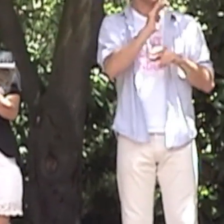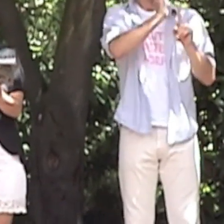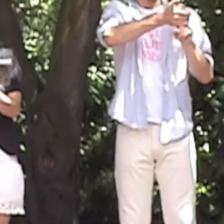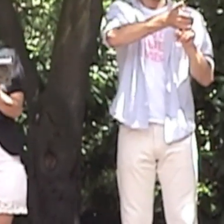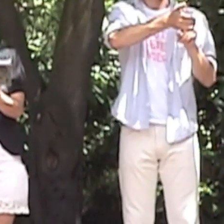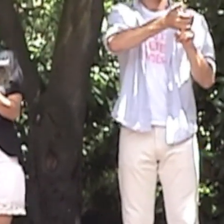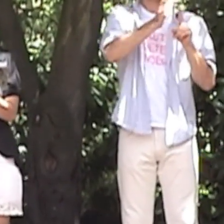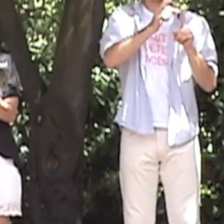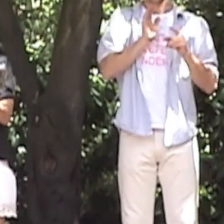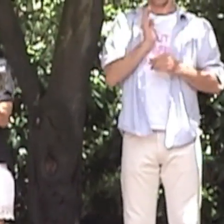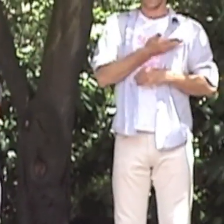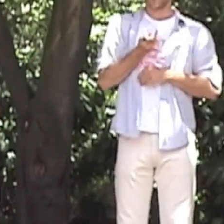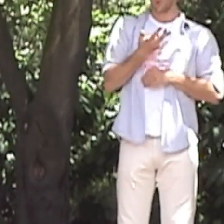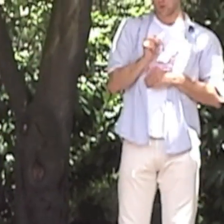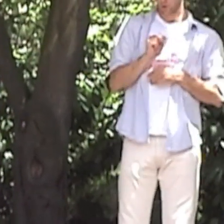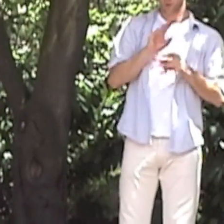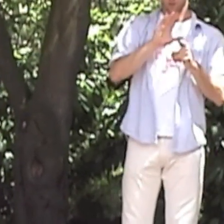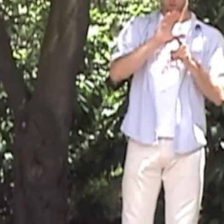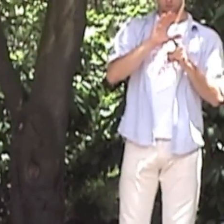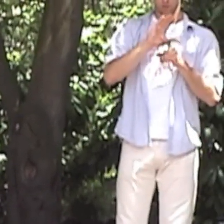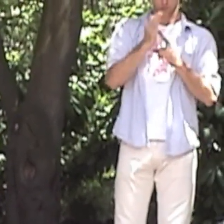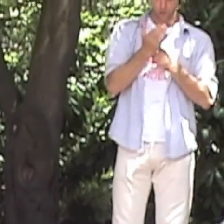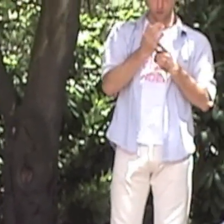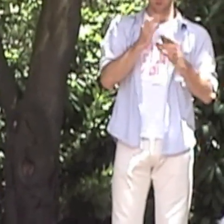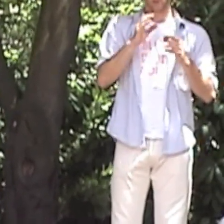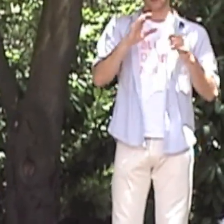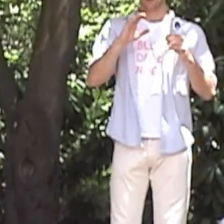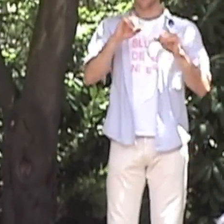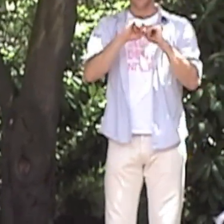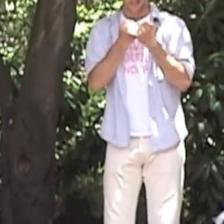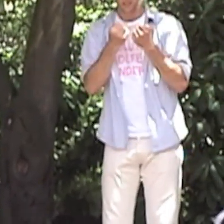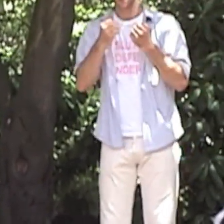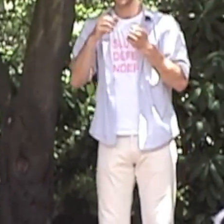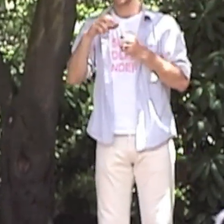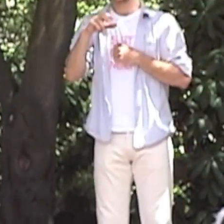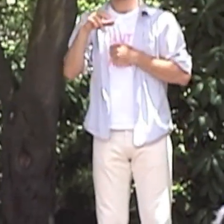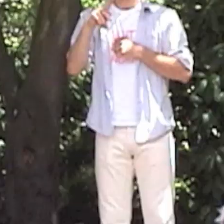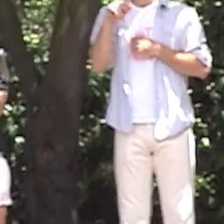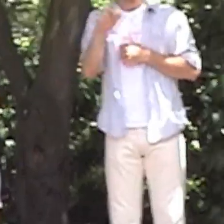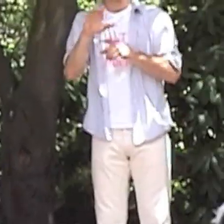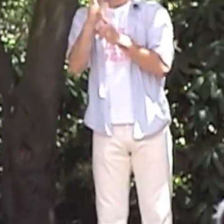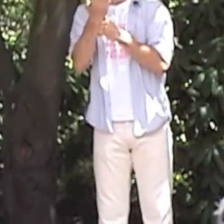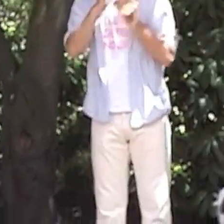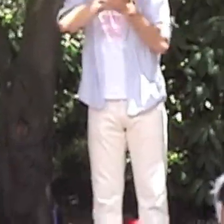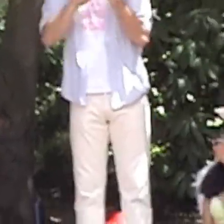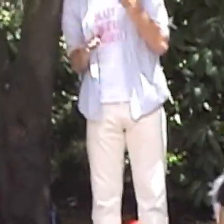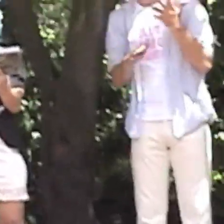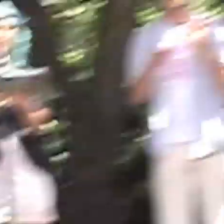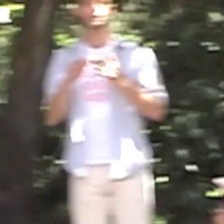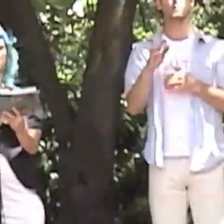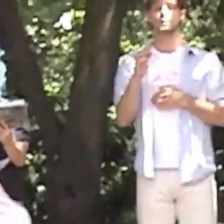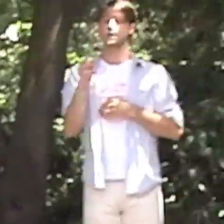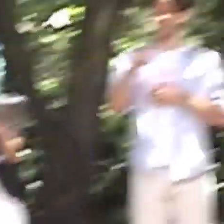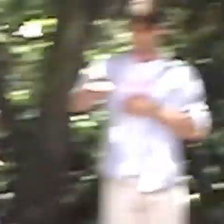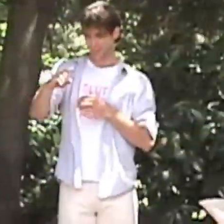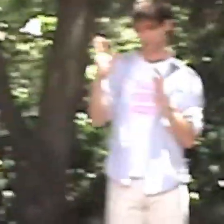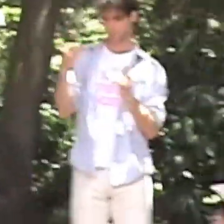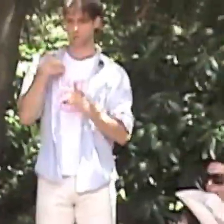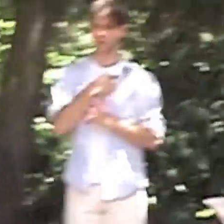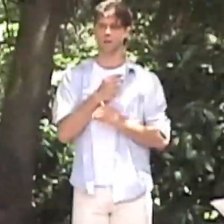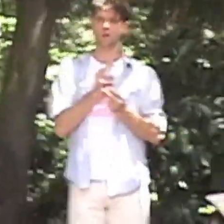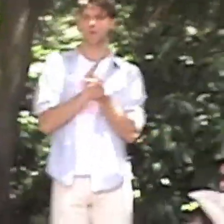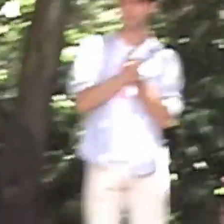very own communities, society, pop culture, etc. We are expected to be overtly sexual, but